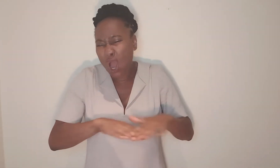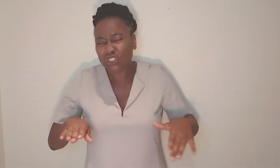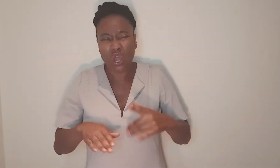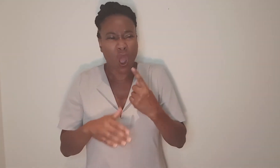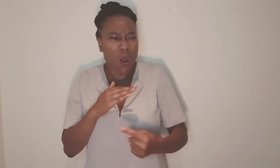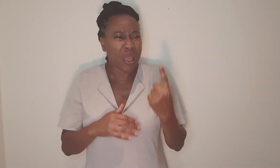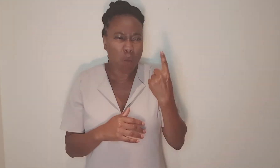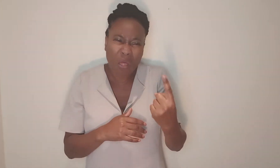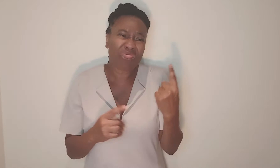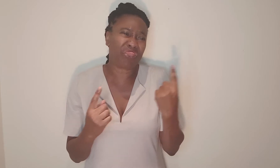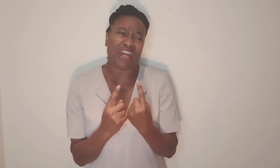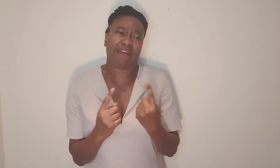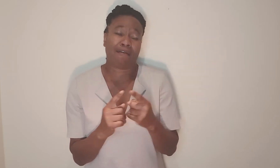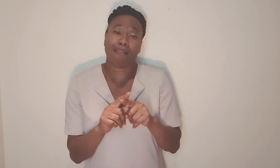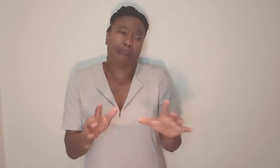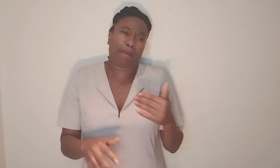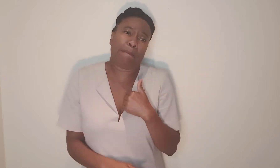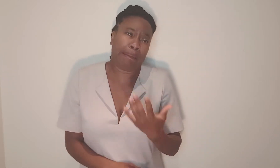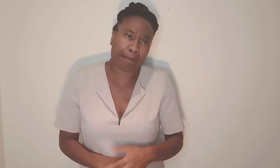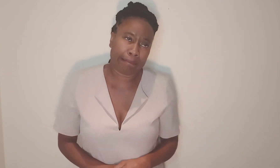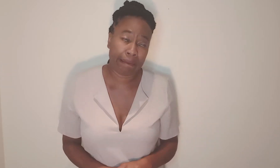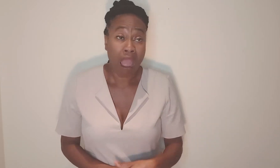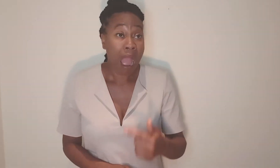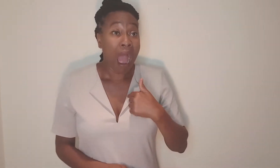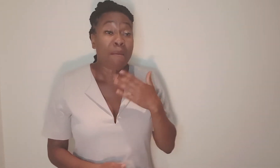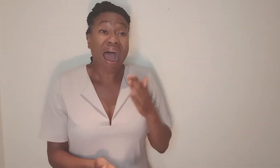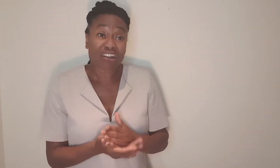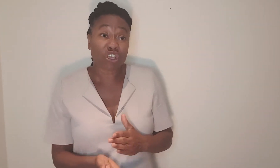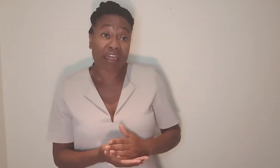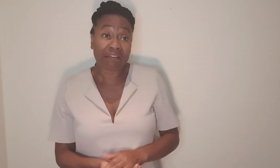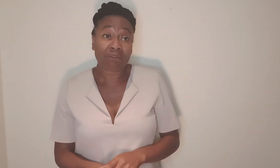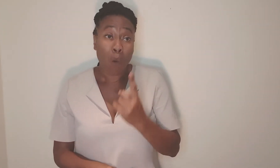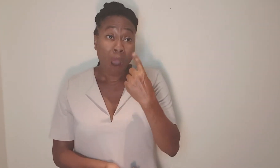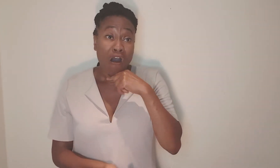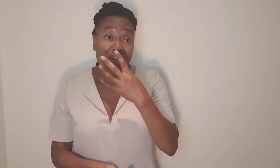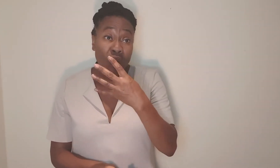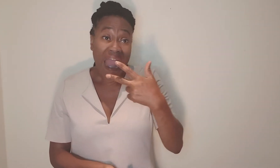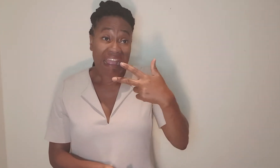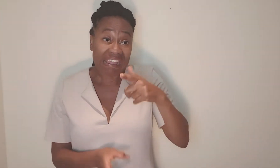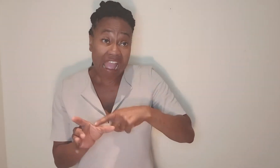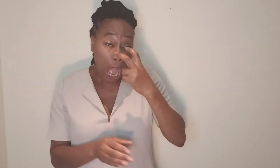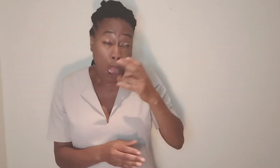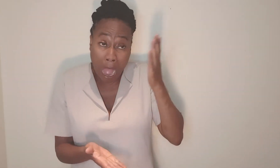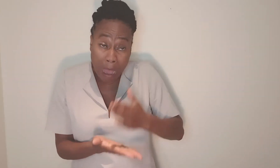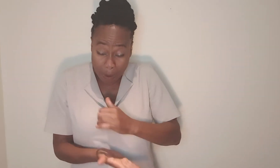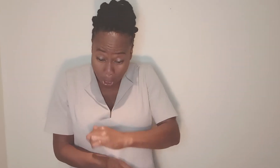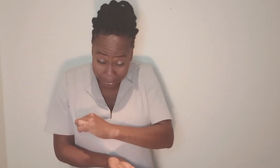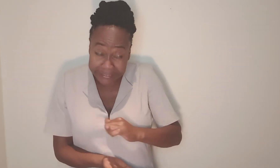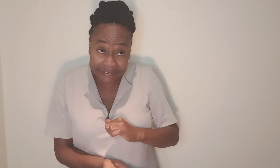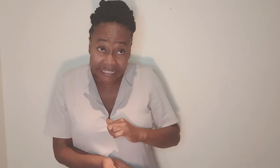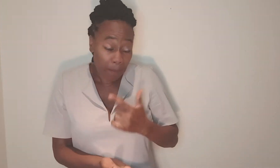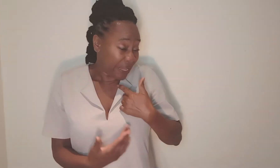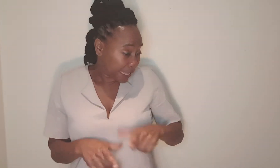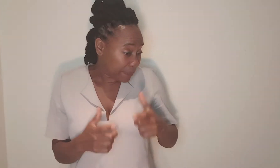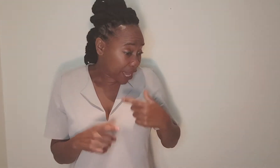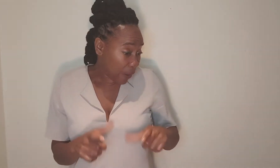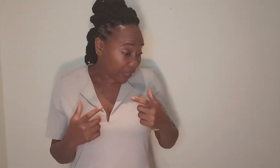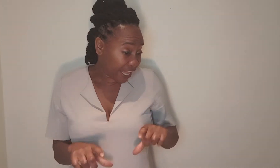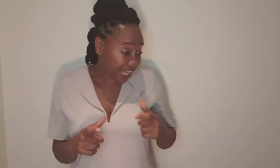thing. Like me. I'm actually 148 years old. Honest to God, I just keep going and my skin won't quit.